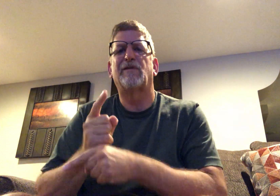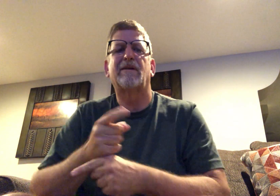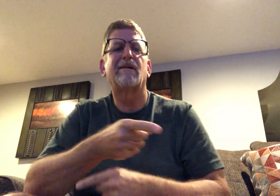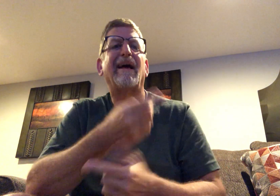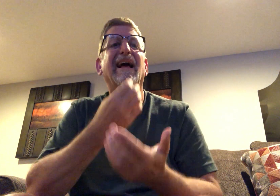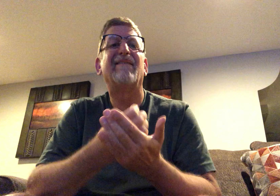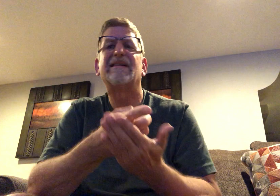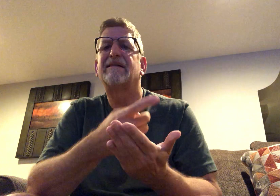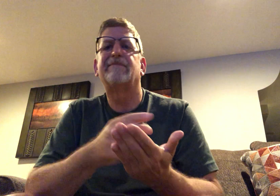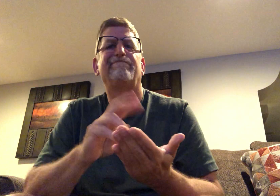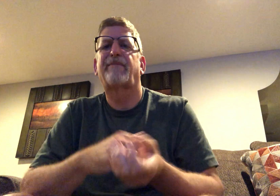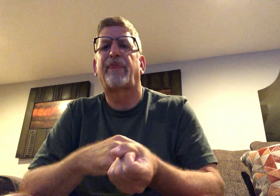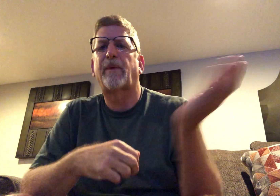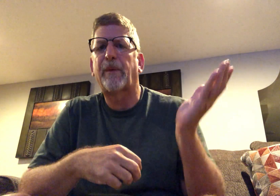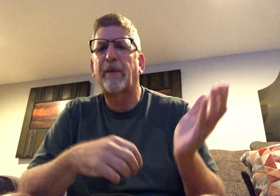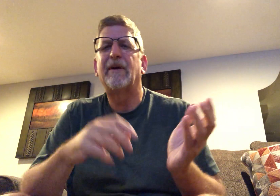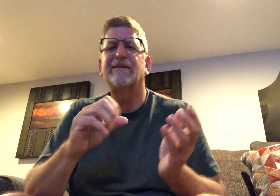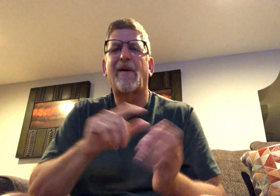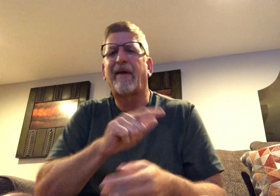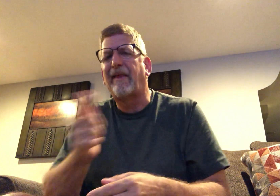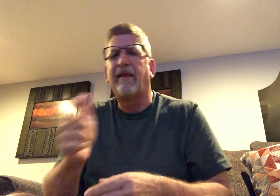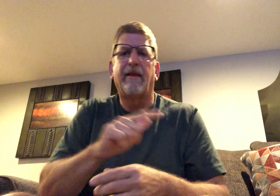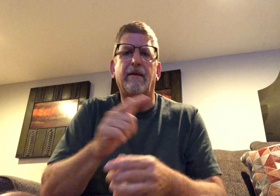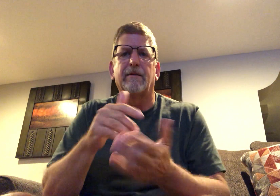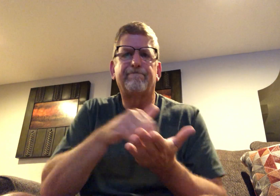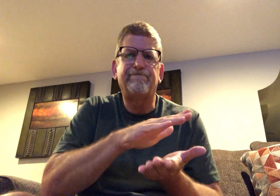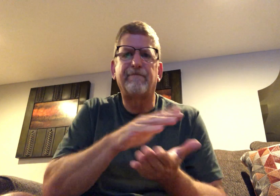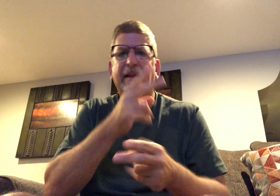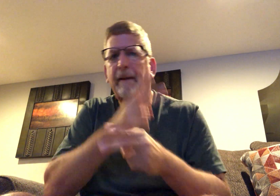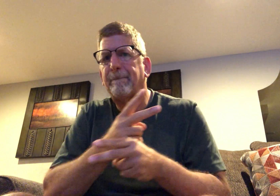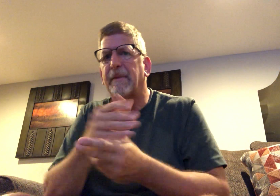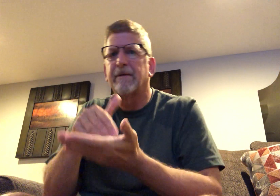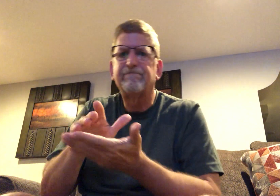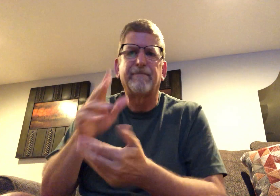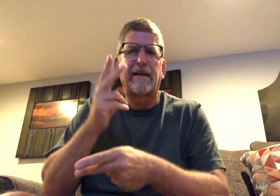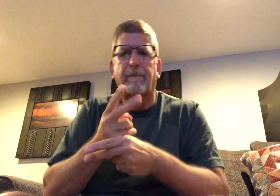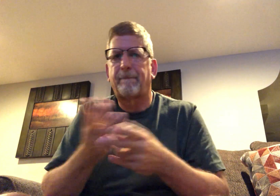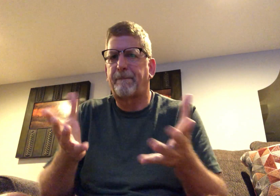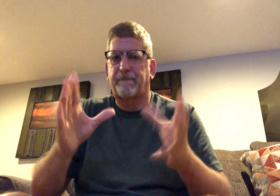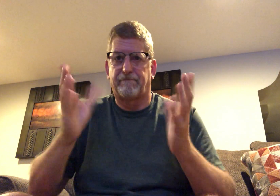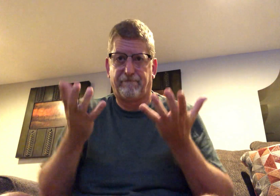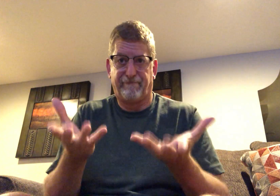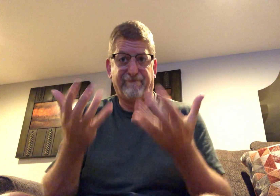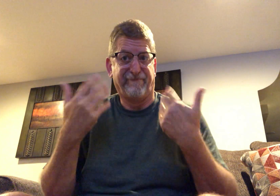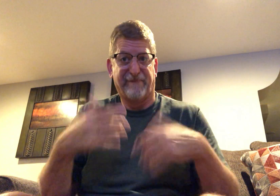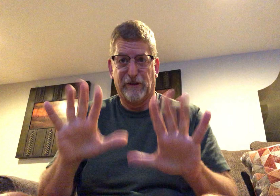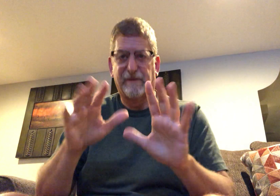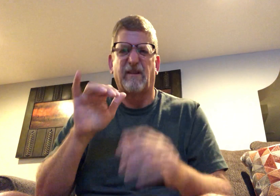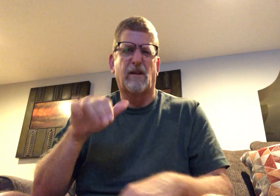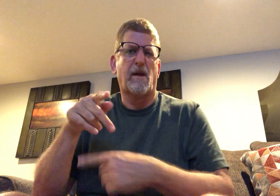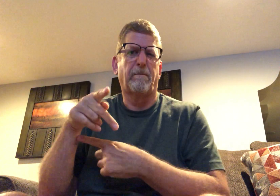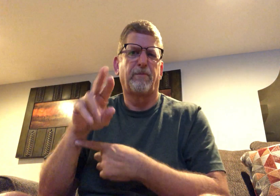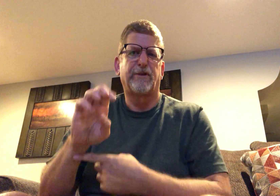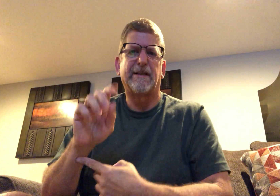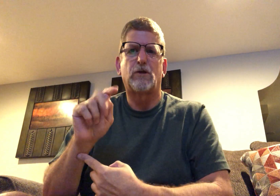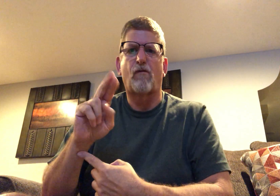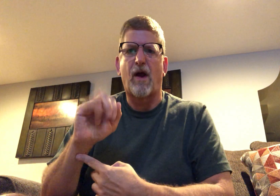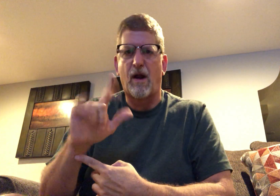shared publicly, but within hours, CTV posted it. The network's reporter tweeted the exclusive. Sources have confirmed this